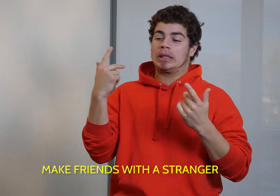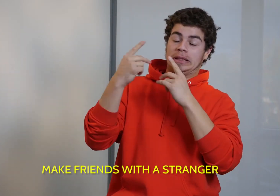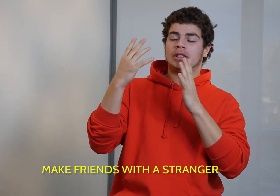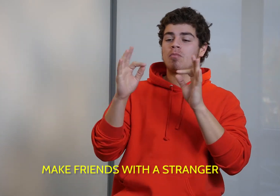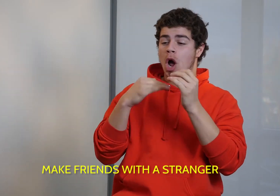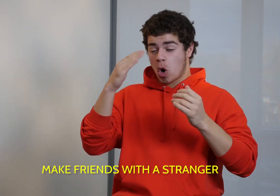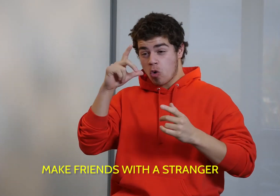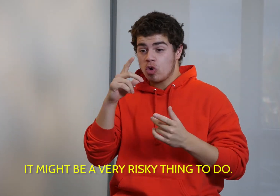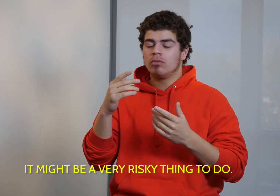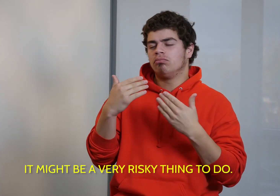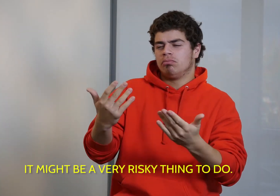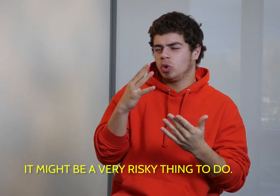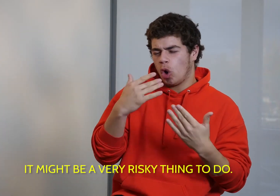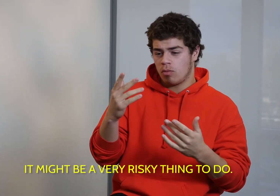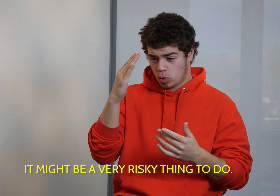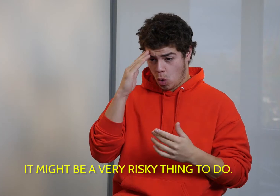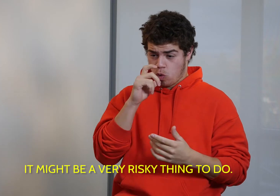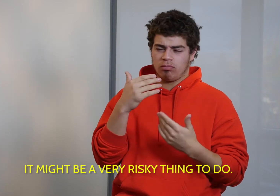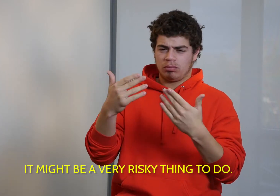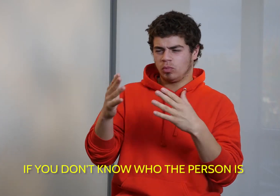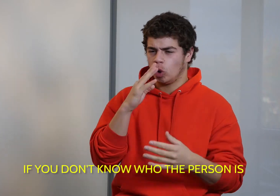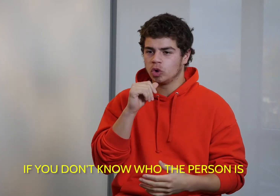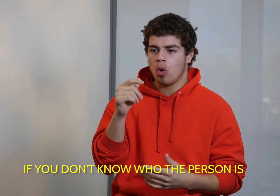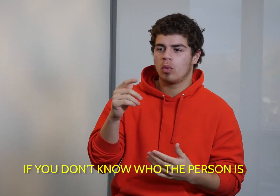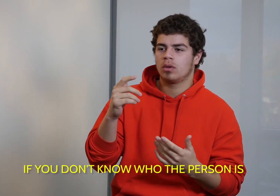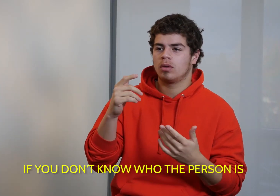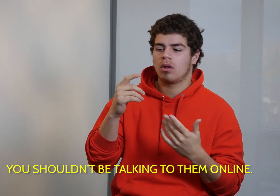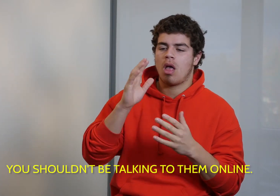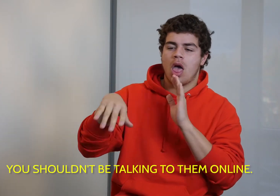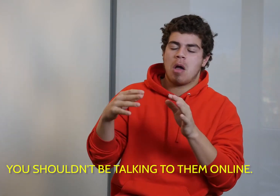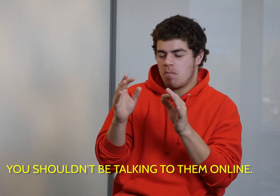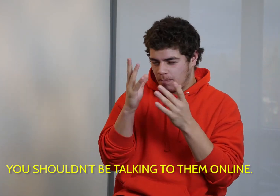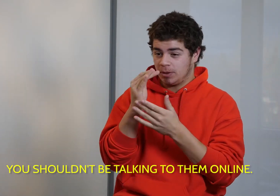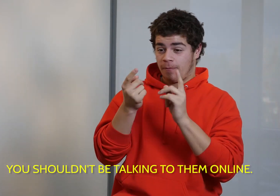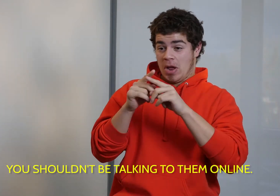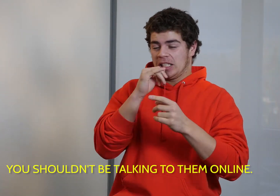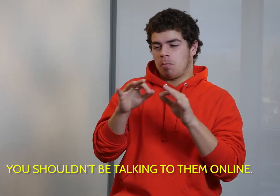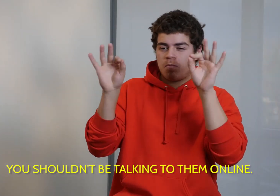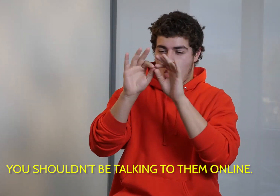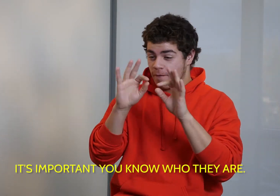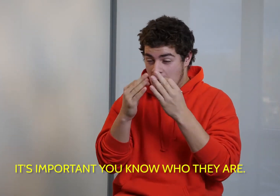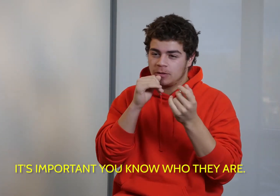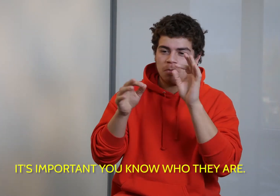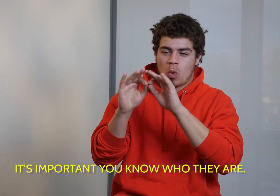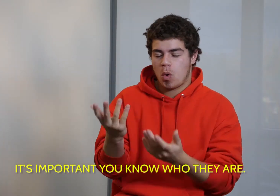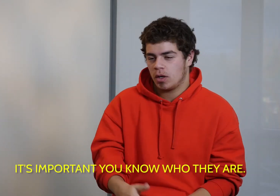friends with a stranger, it might be a very risky thing to do. If you don't know who the person is, you shouldn't be talking to them online. It's important that you know who they